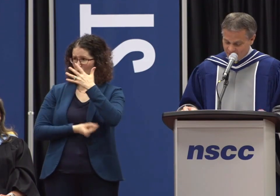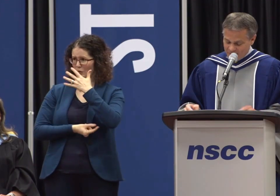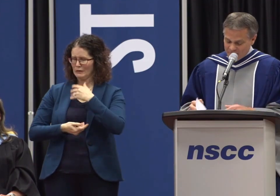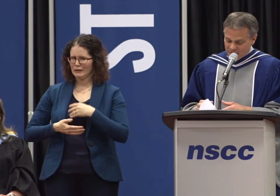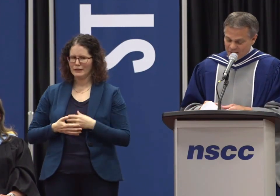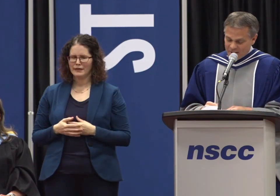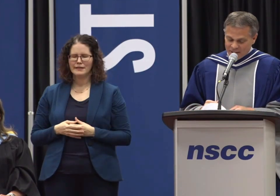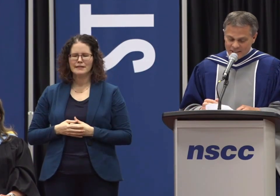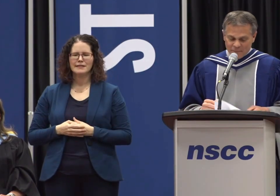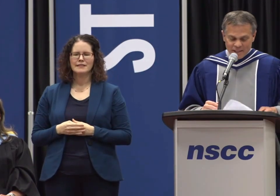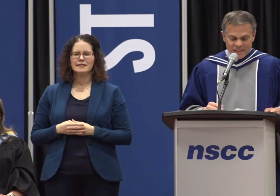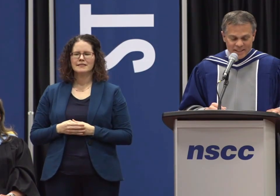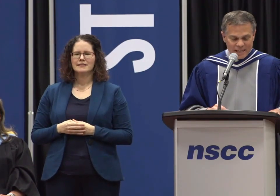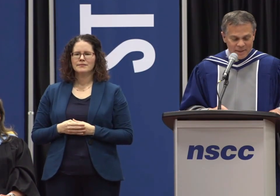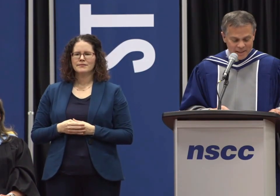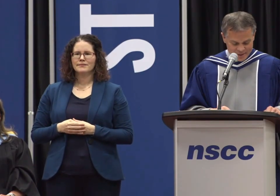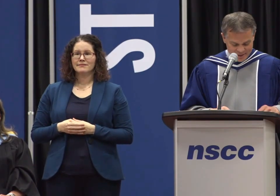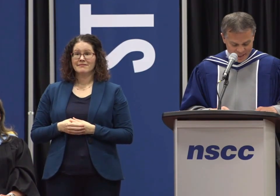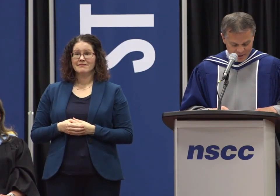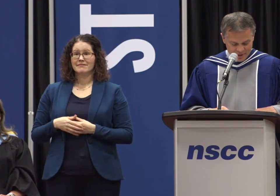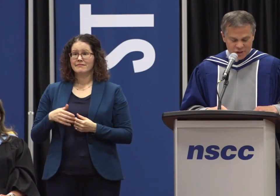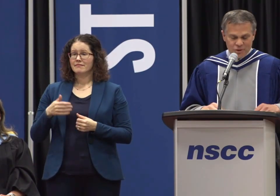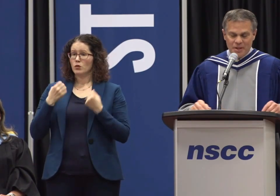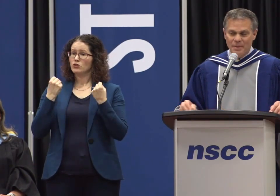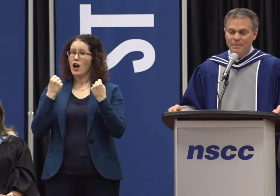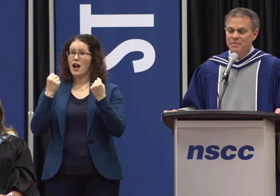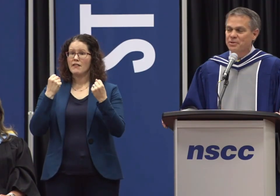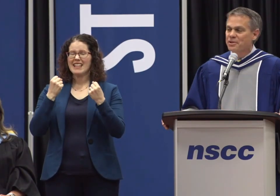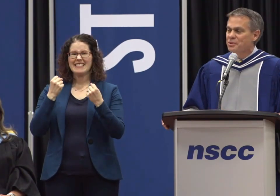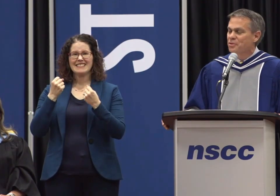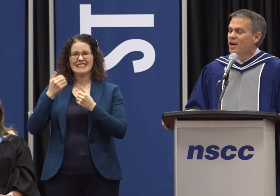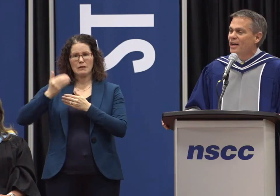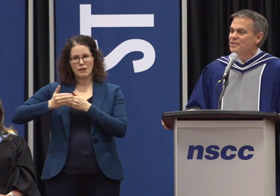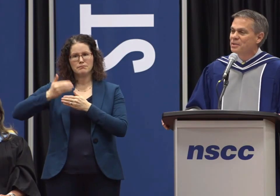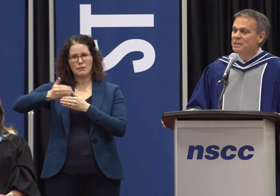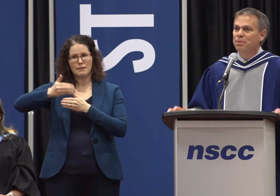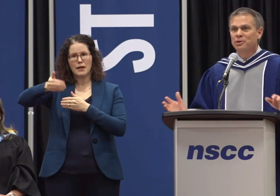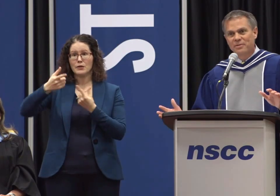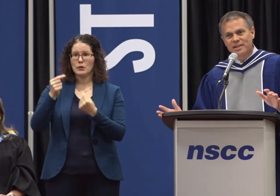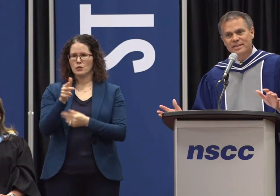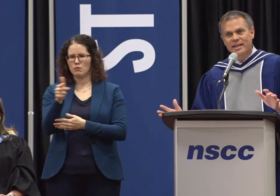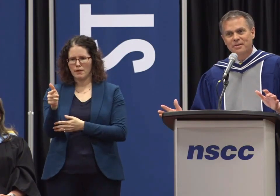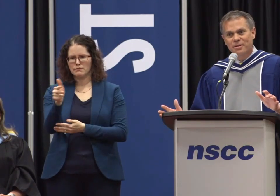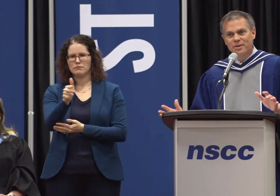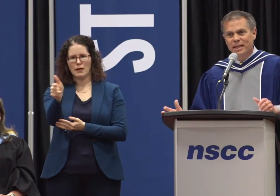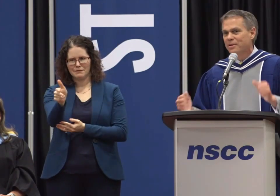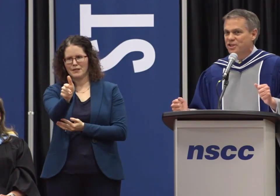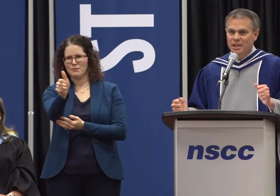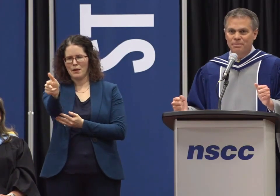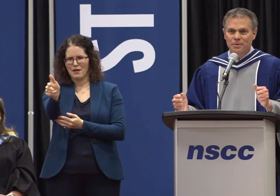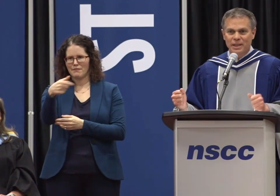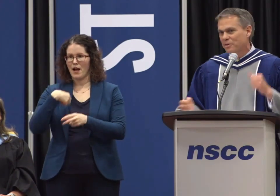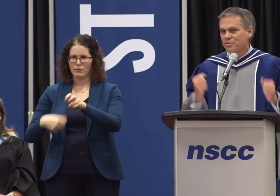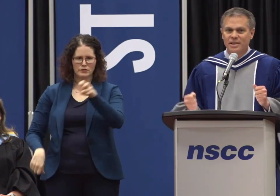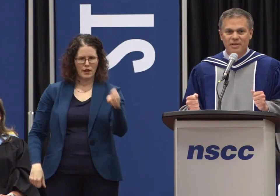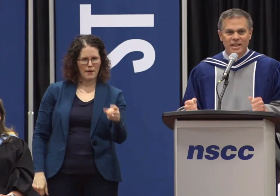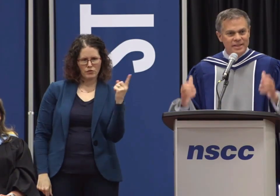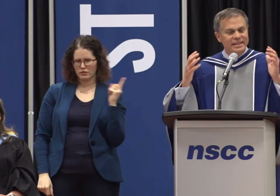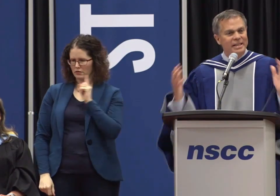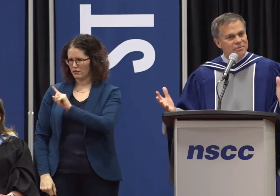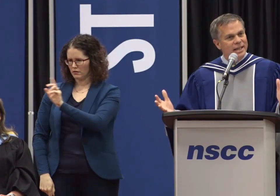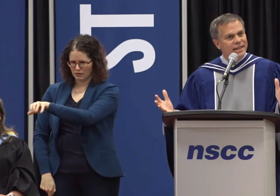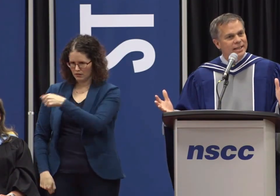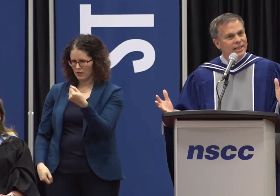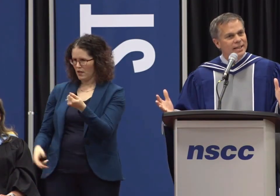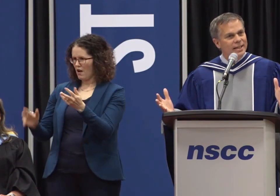minutes? Because about every 10 minutes, Sarah was sure the baby was going to arrive, so we had to pull over to the side of the road. I would jump out, I would run around